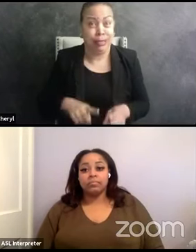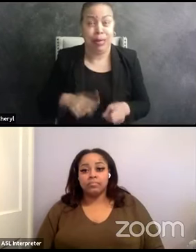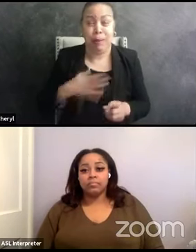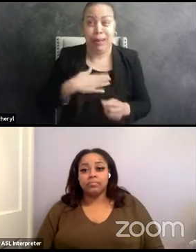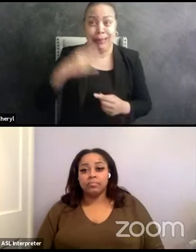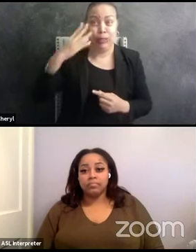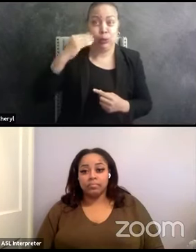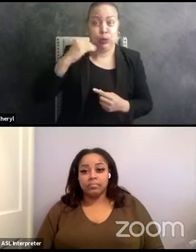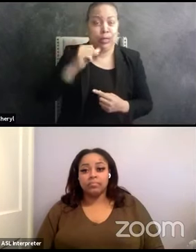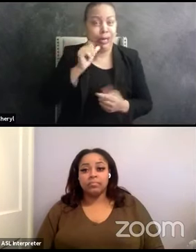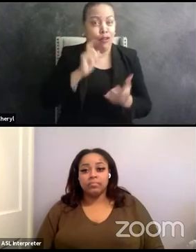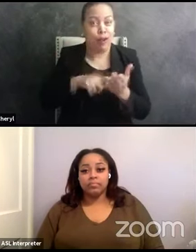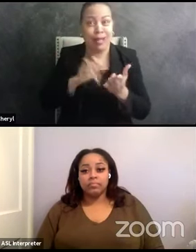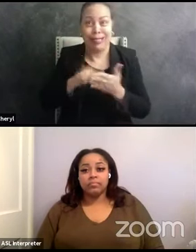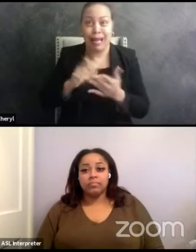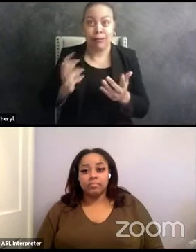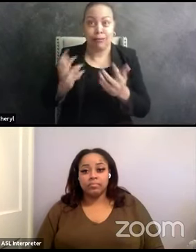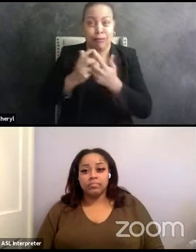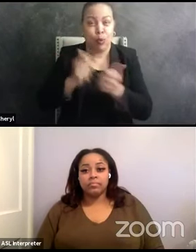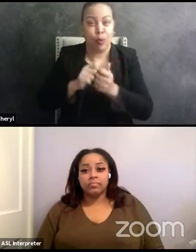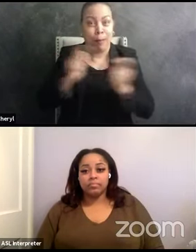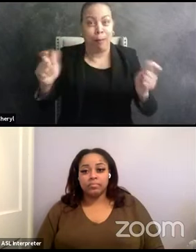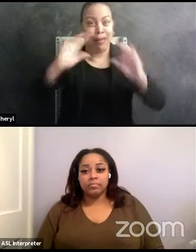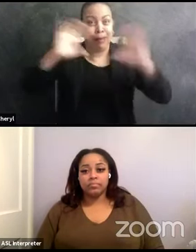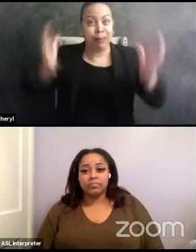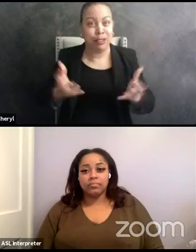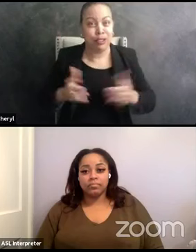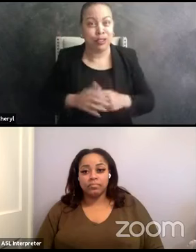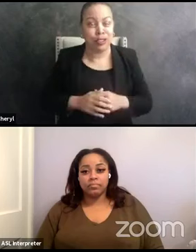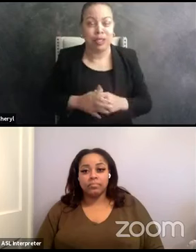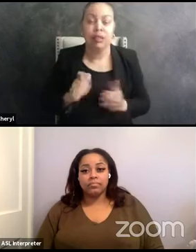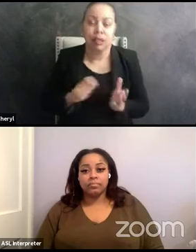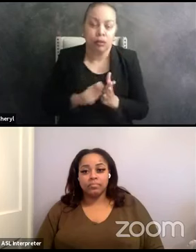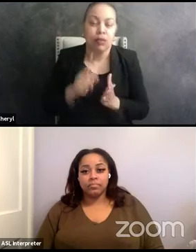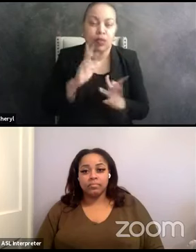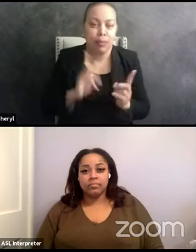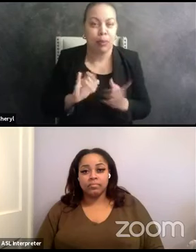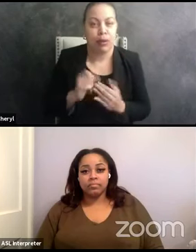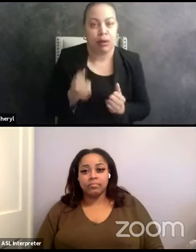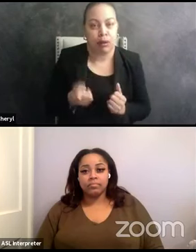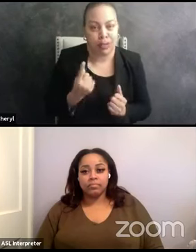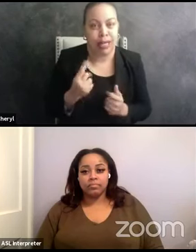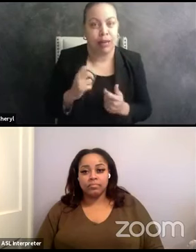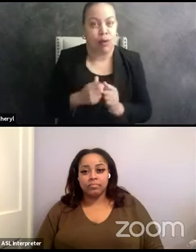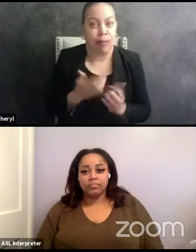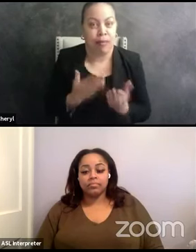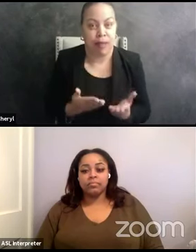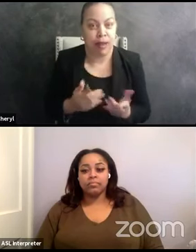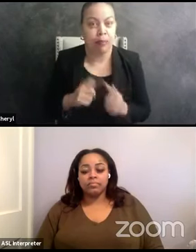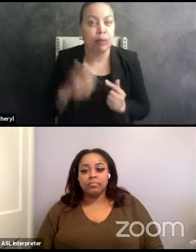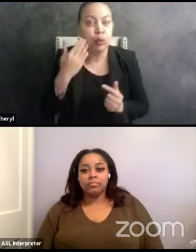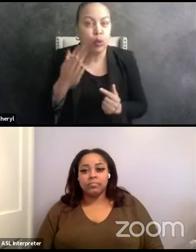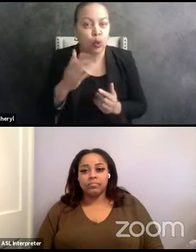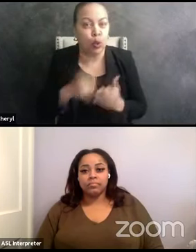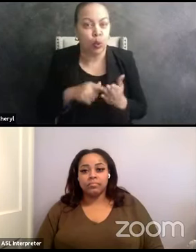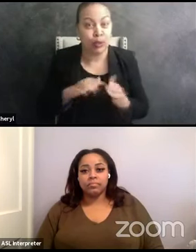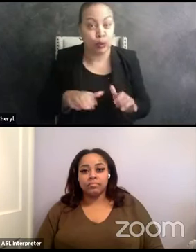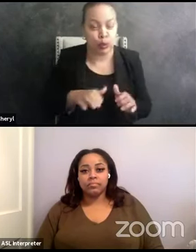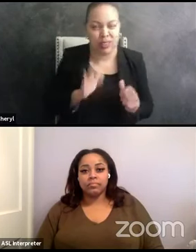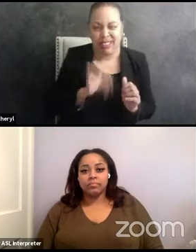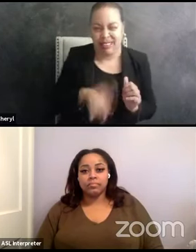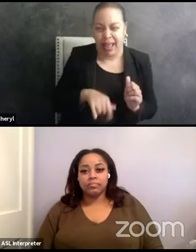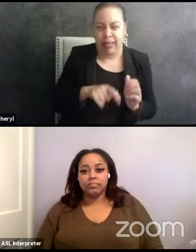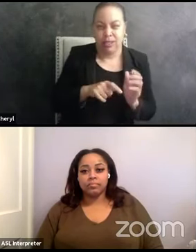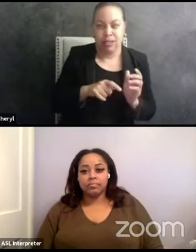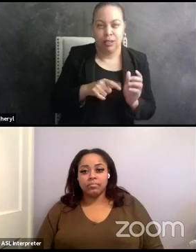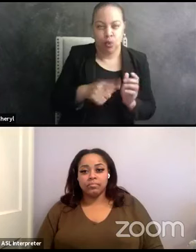think like So You Want to Talk About Race is written for people who get that there's a problem and they want to know what to do. Mediocre is for